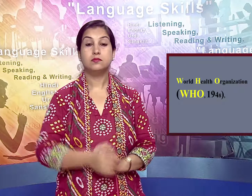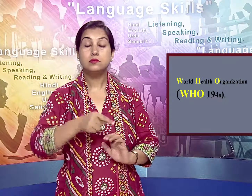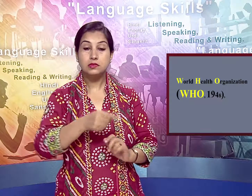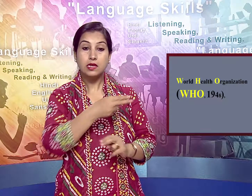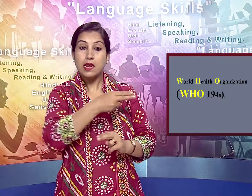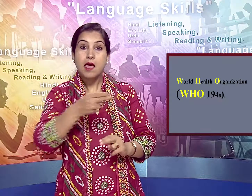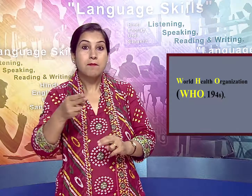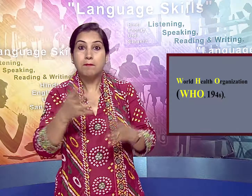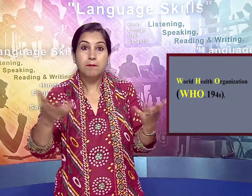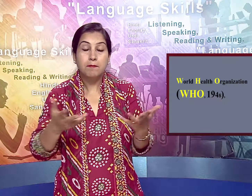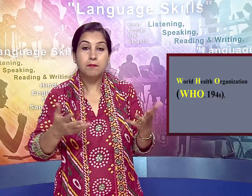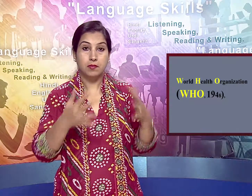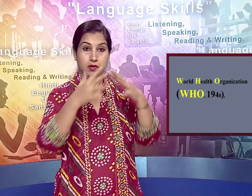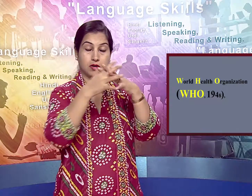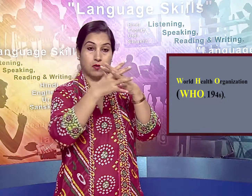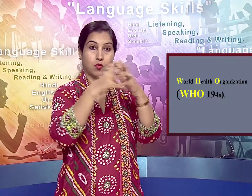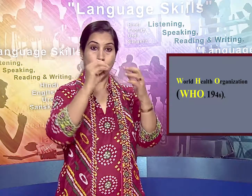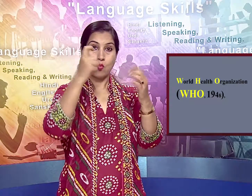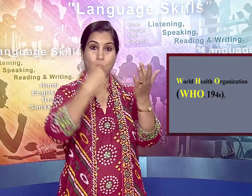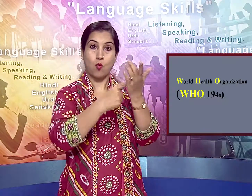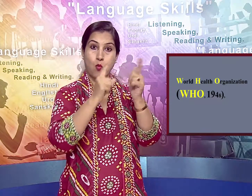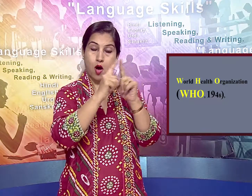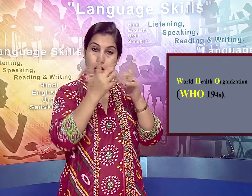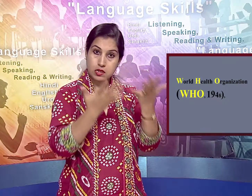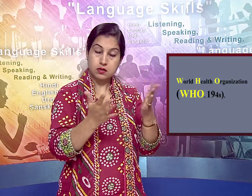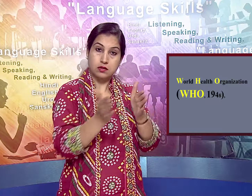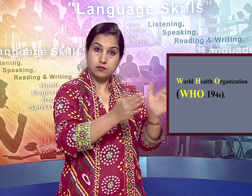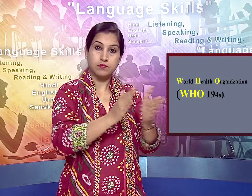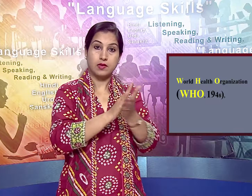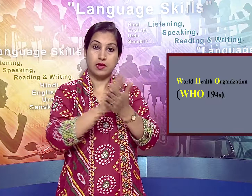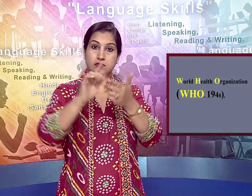Its name is World Health Organization.